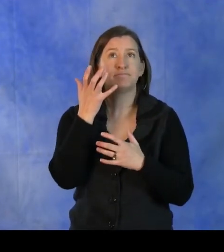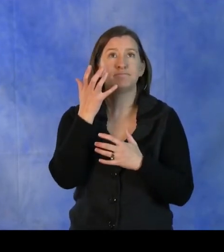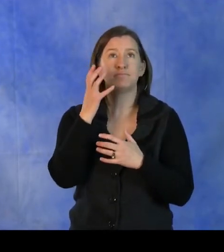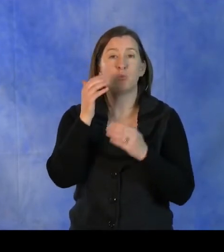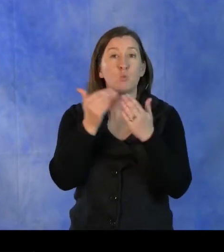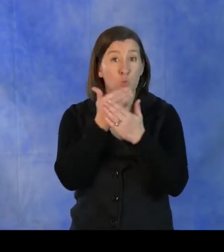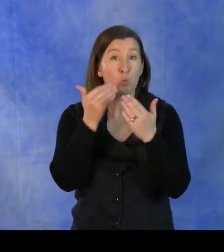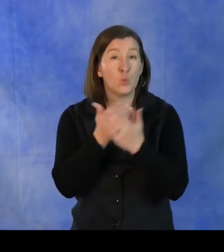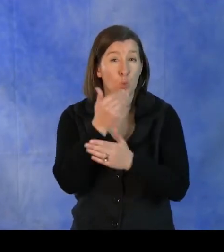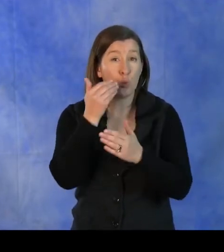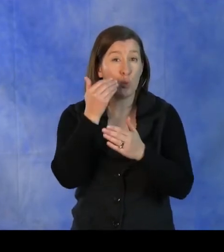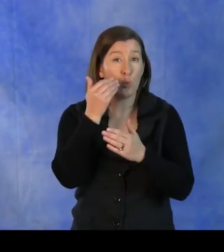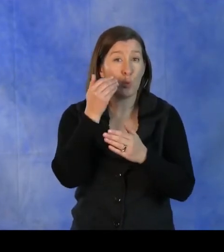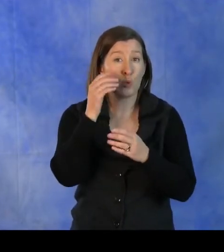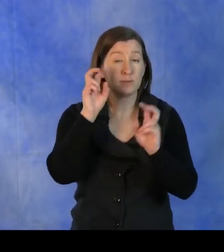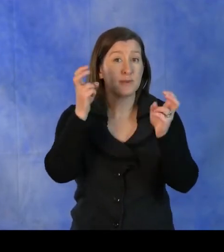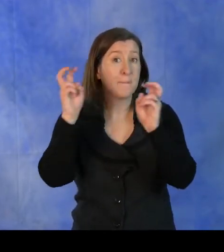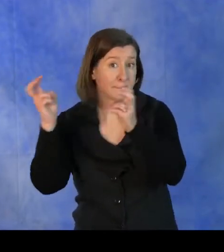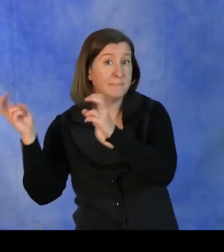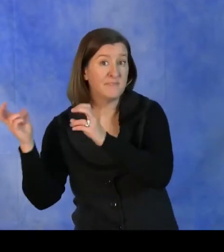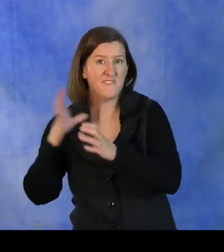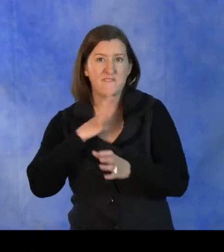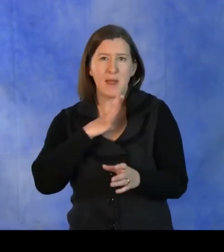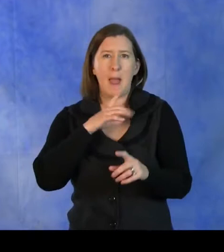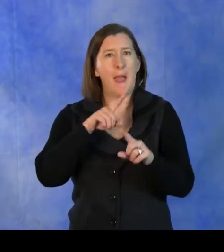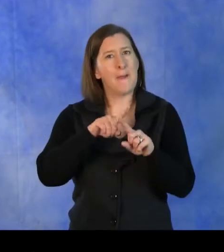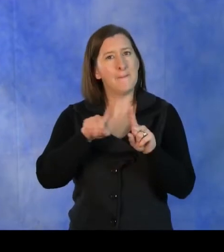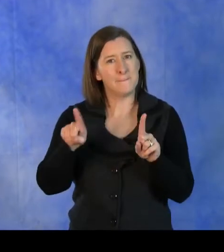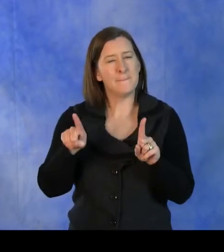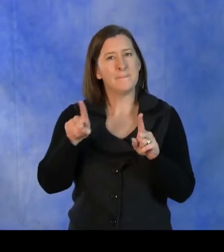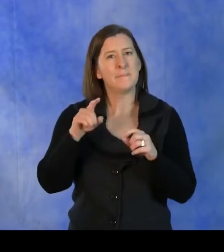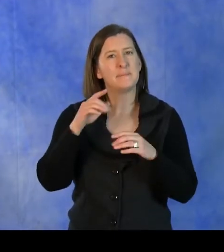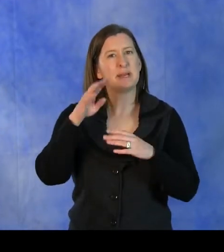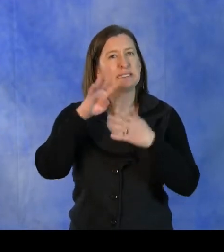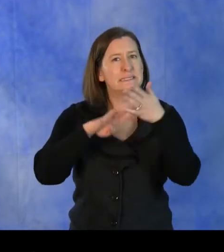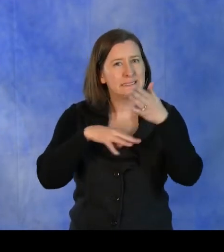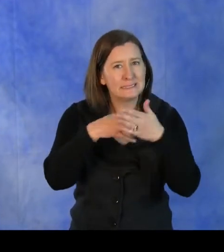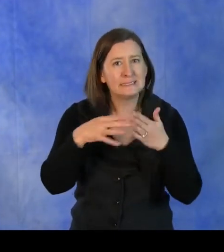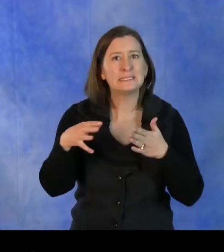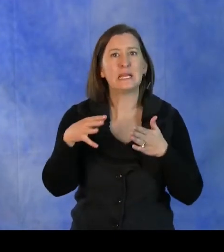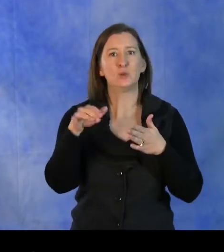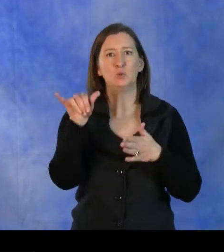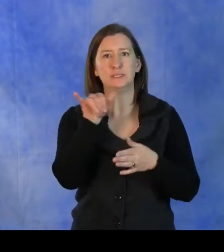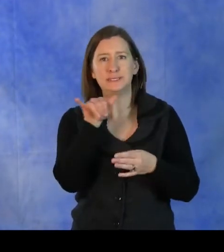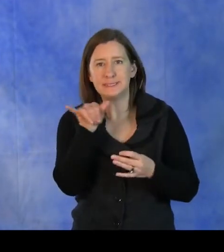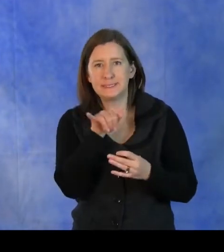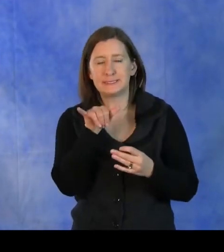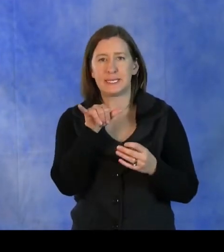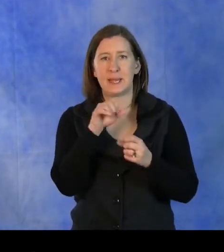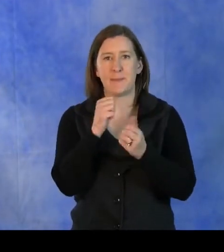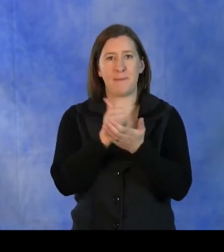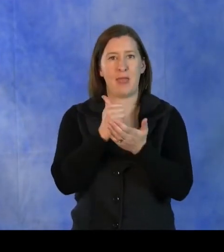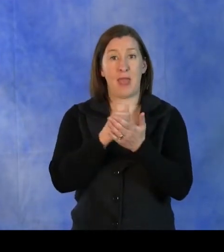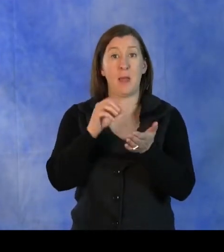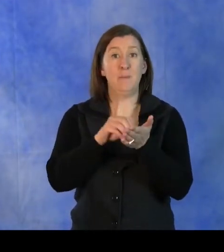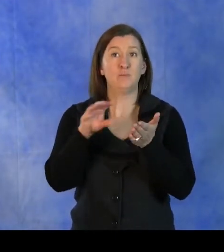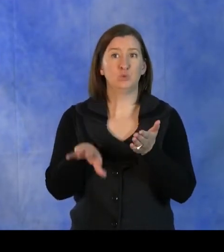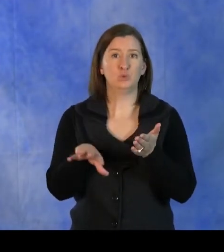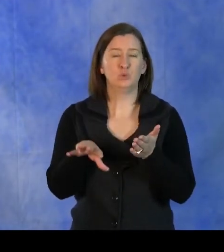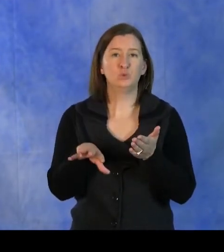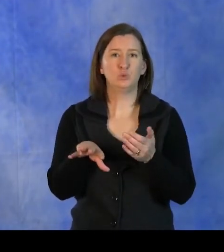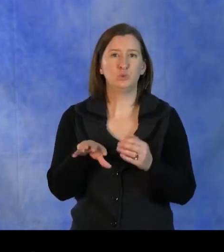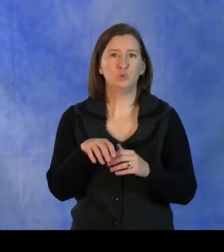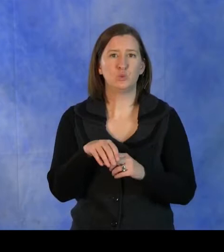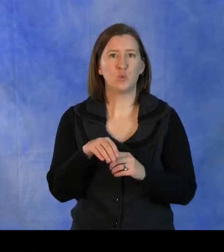want to, try some new topics and things like that, that's fine. But the schedule itself should stay